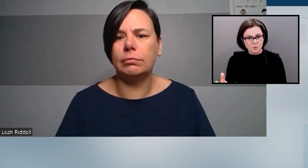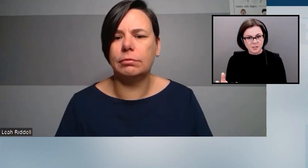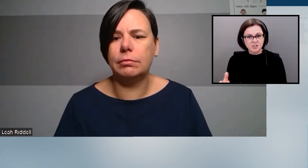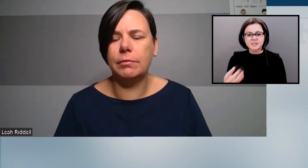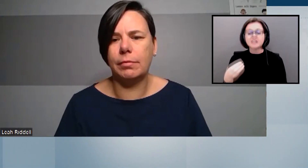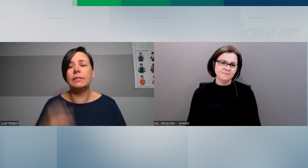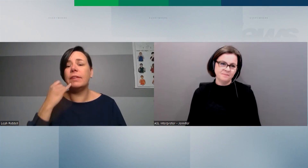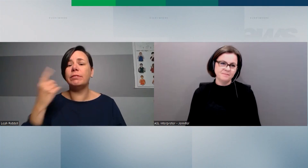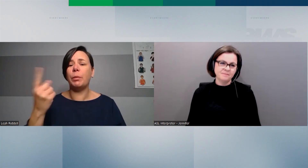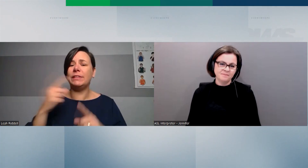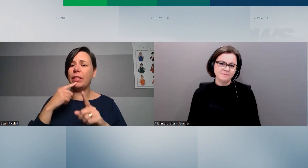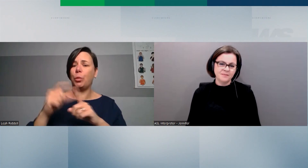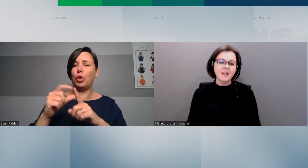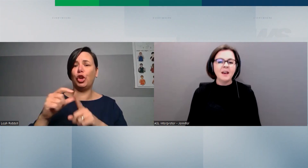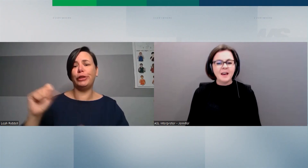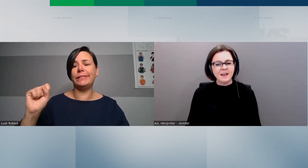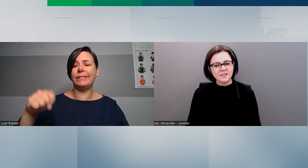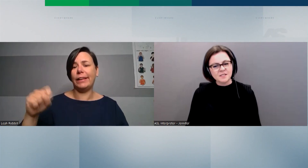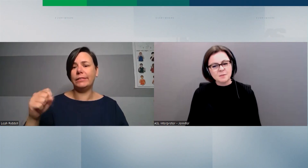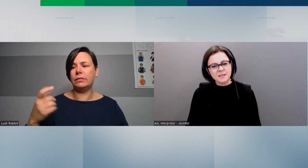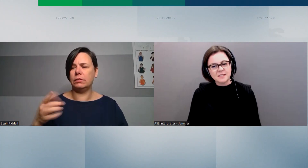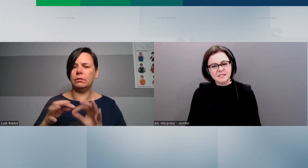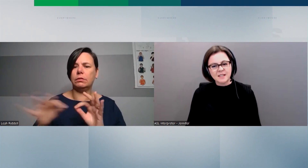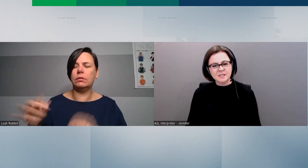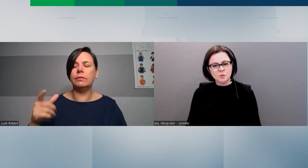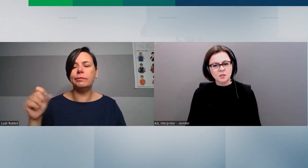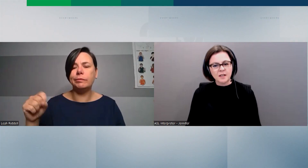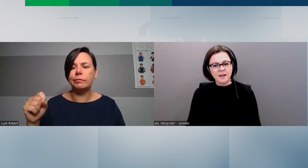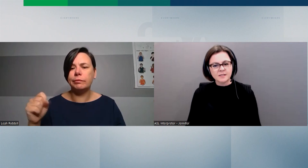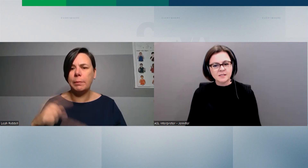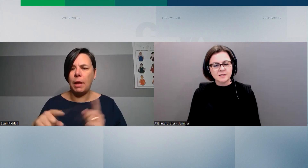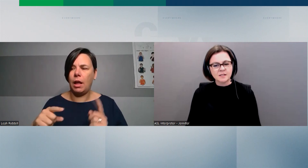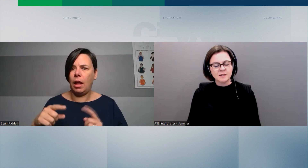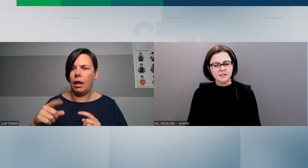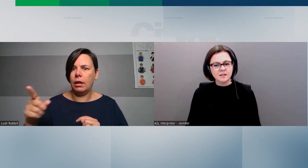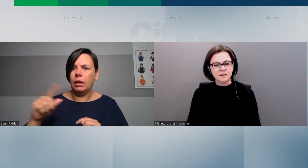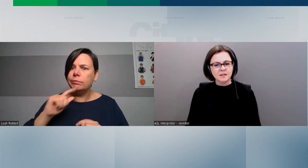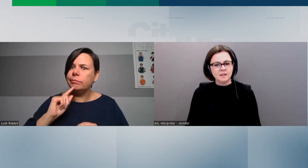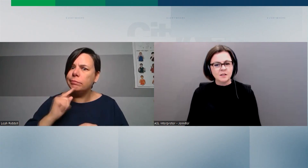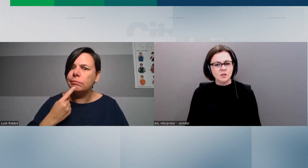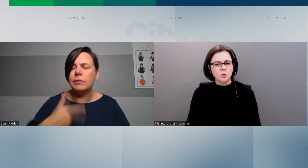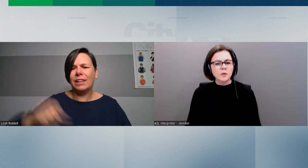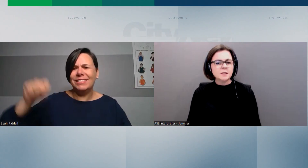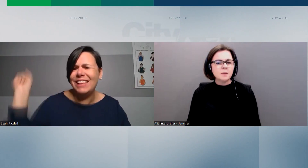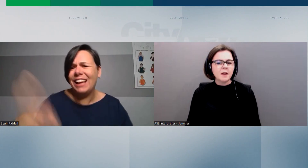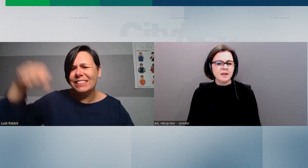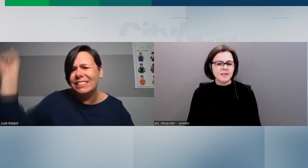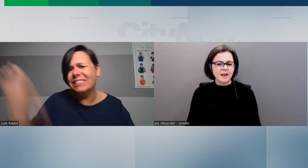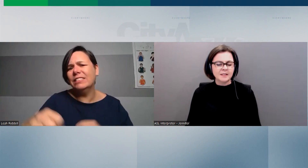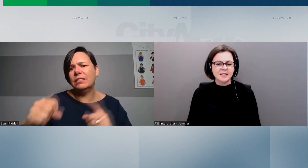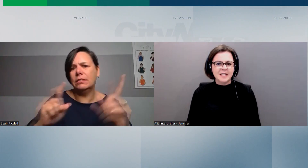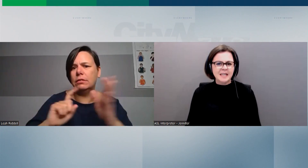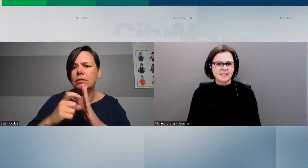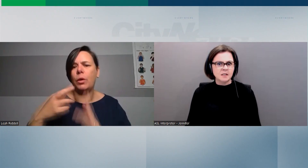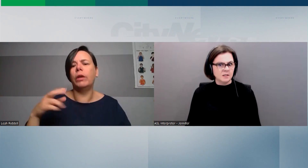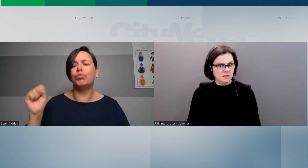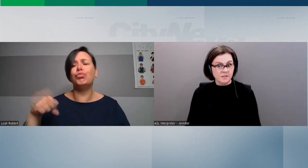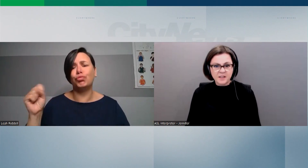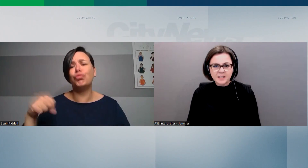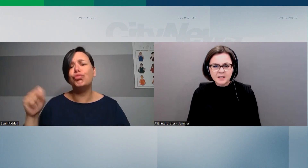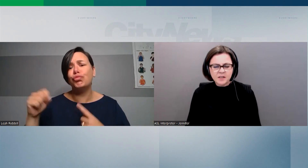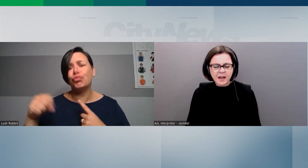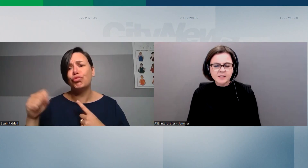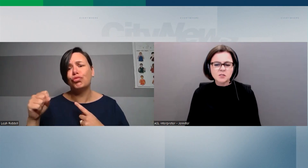facial expressions. And if somebody says the word yes, what's behind that? Is it